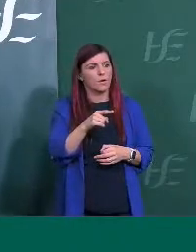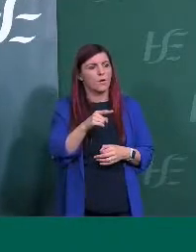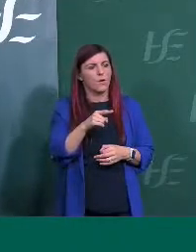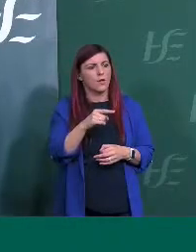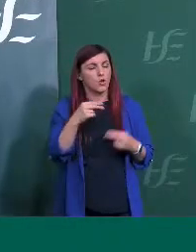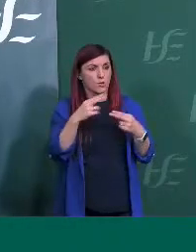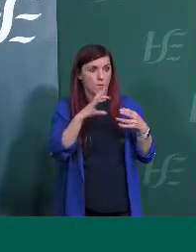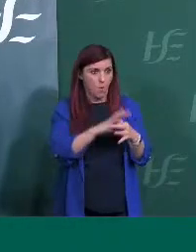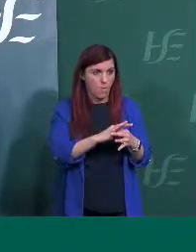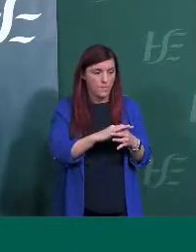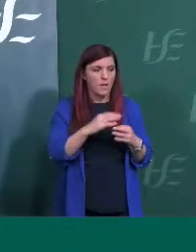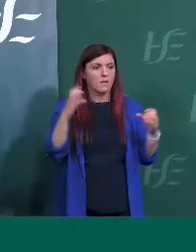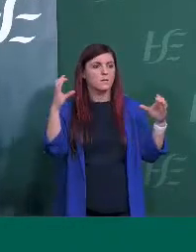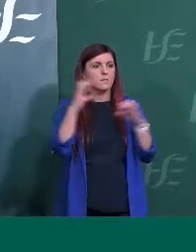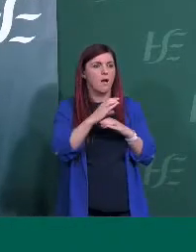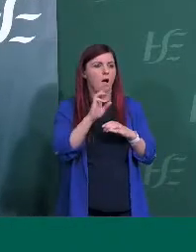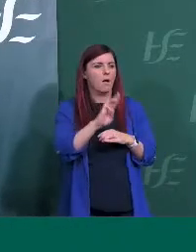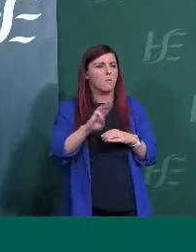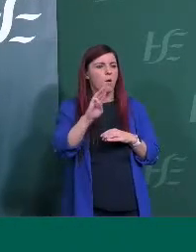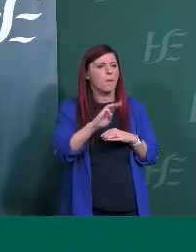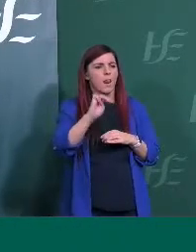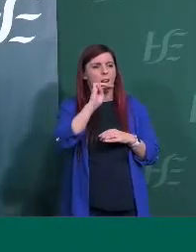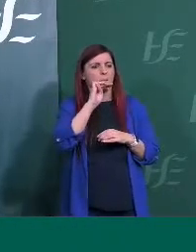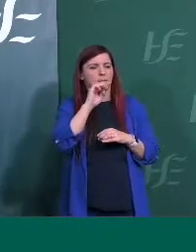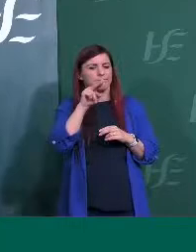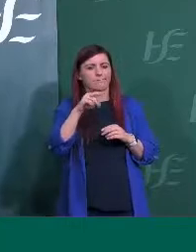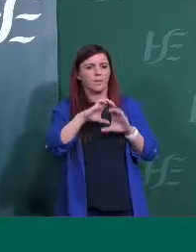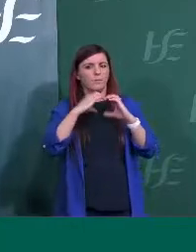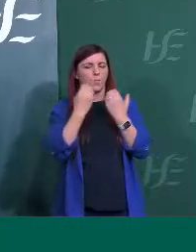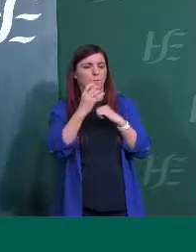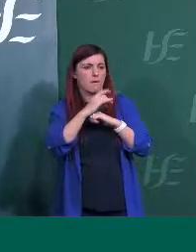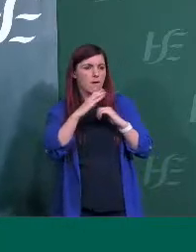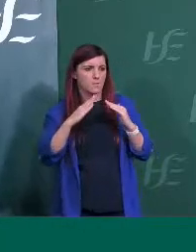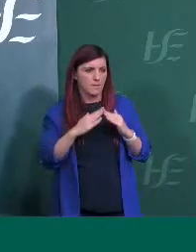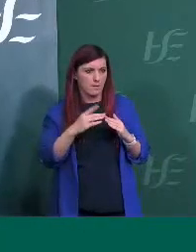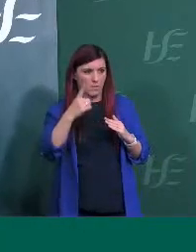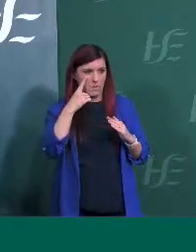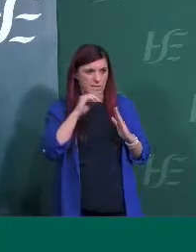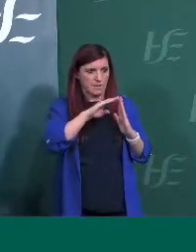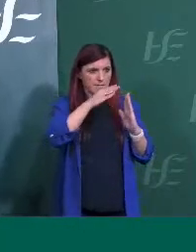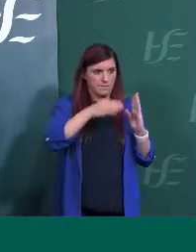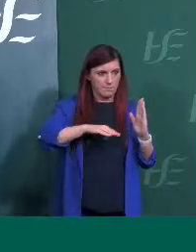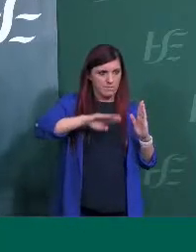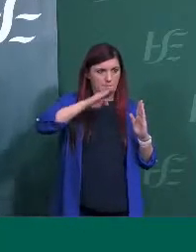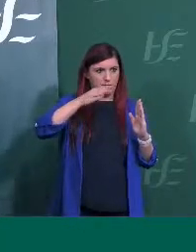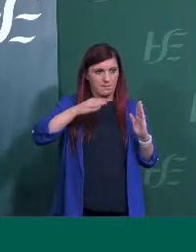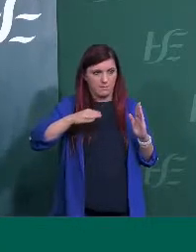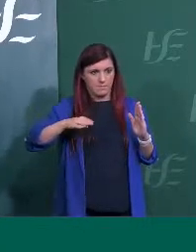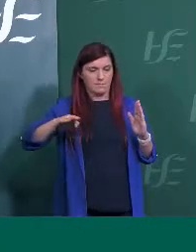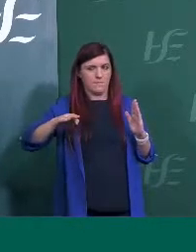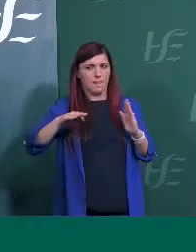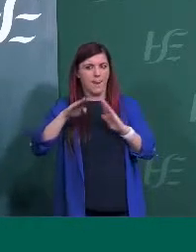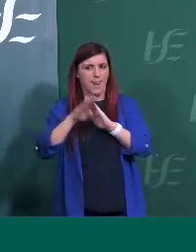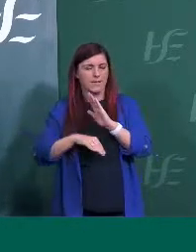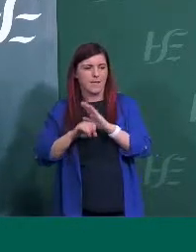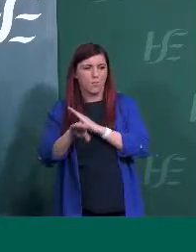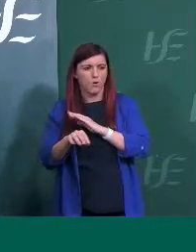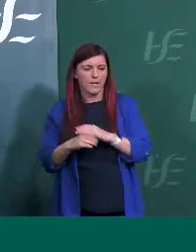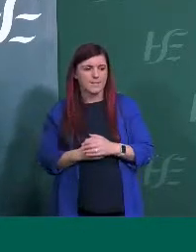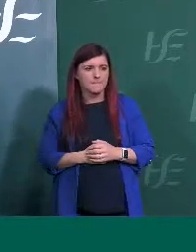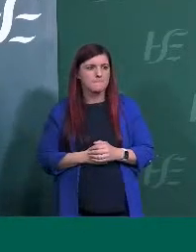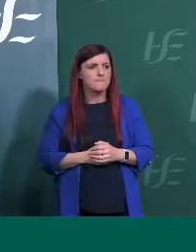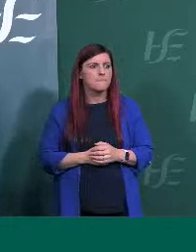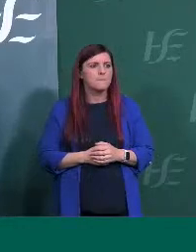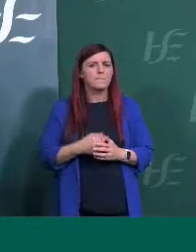hospitals, and this latest surge on the right-hand side shows a much lower level of outbreaks in nursing homes and community hospitals. So where's